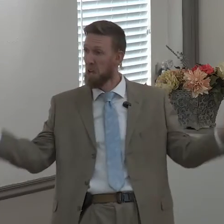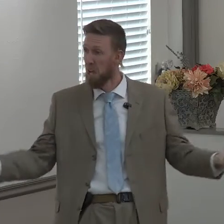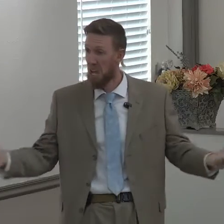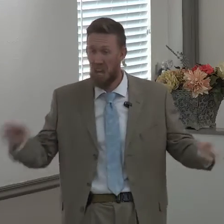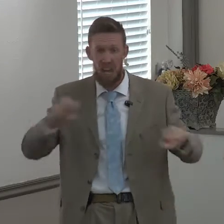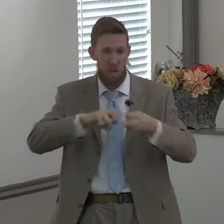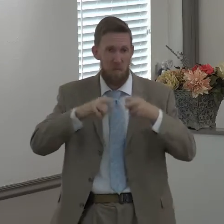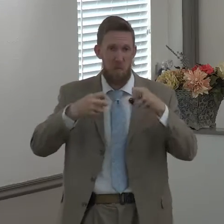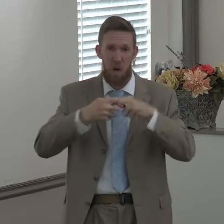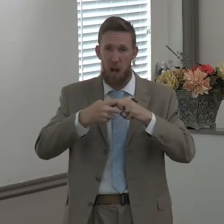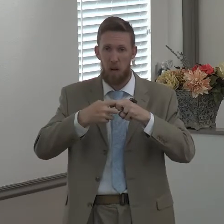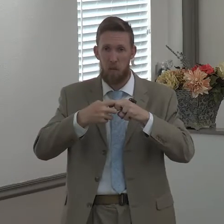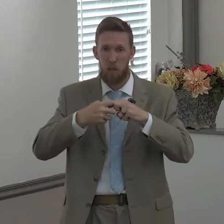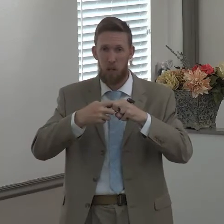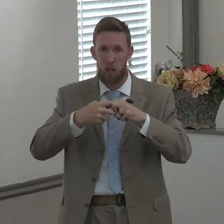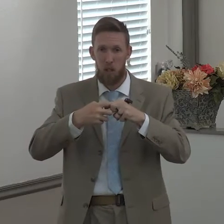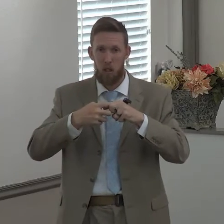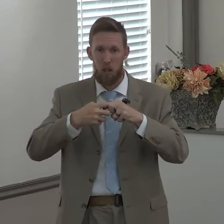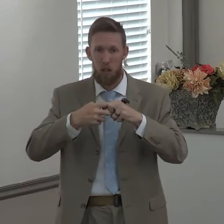It's petty.